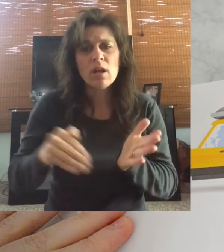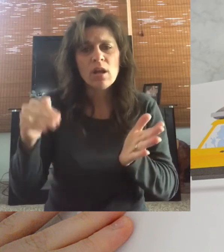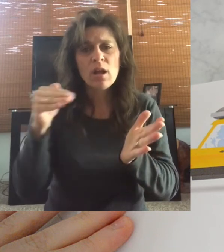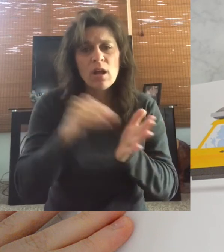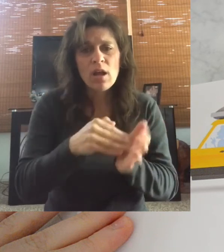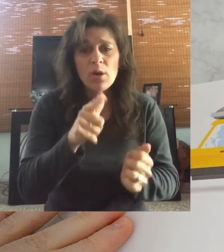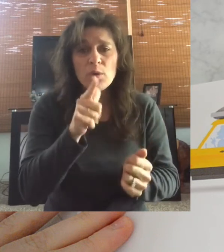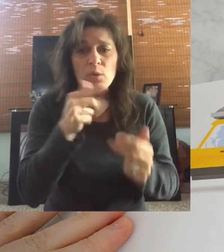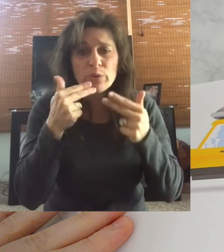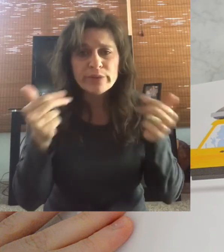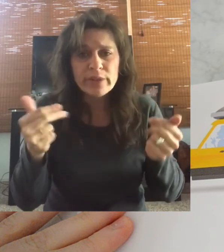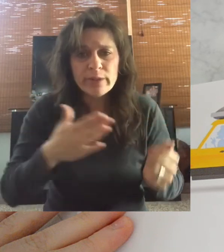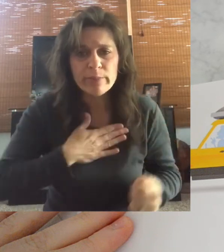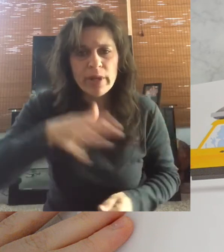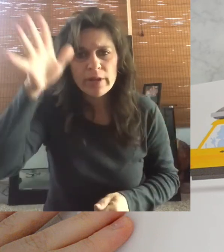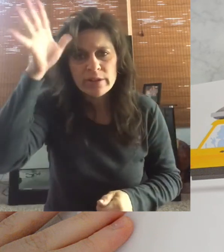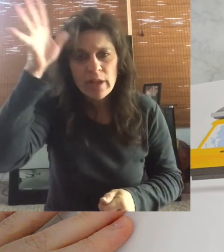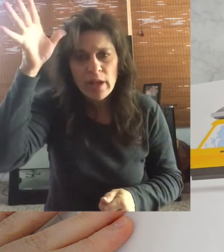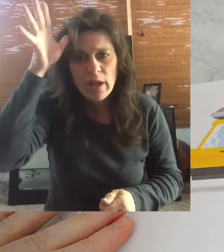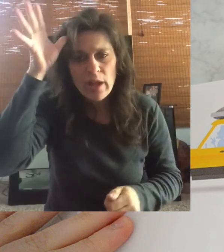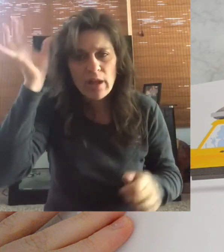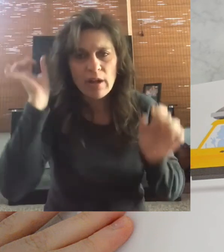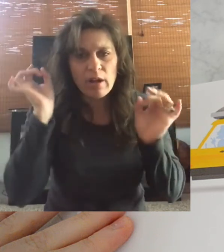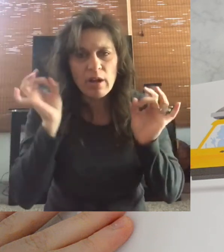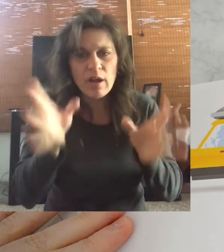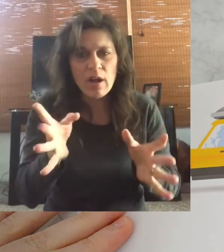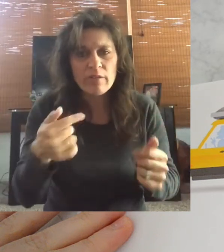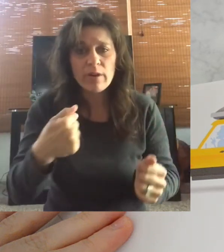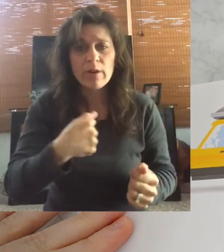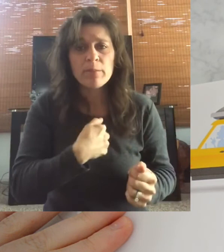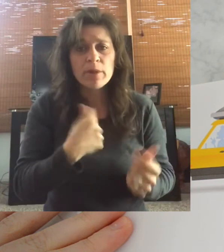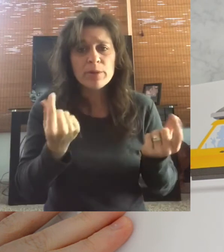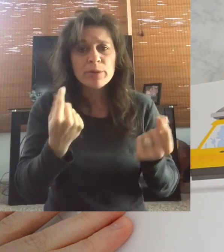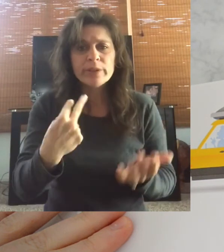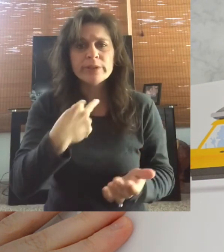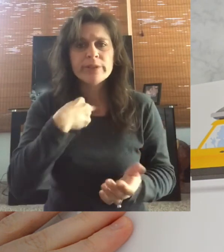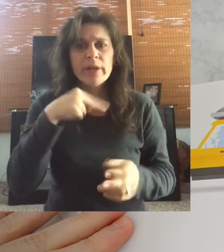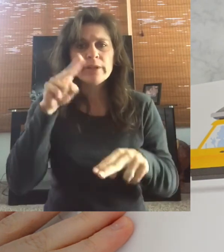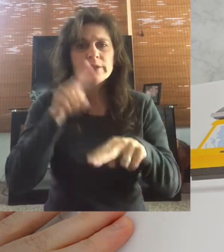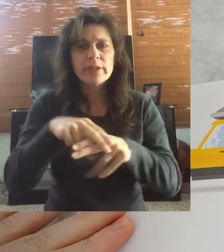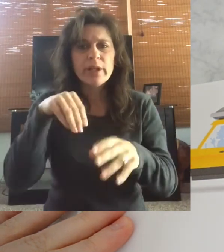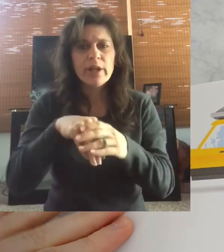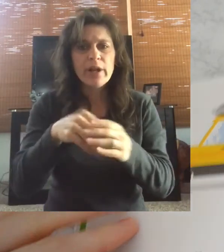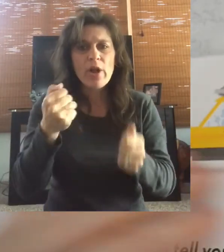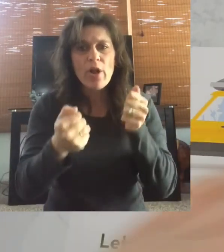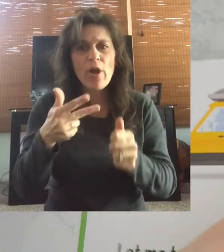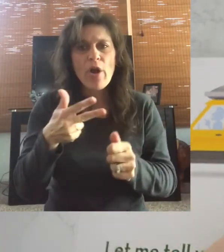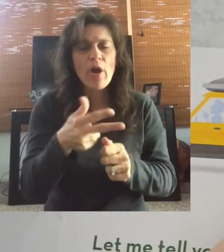over and over again by Dad while you're trapped in the